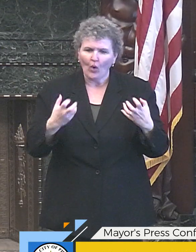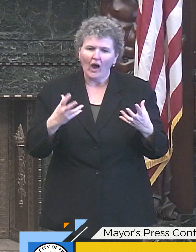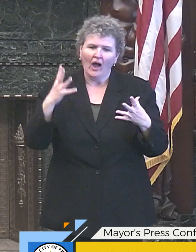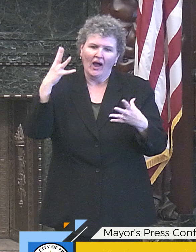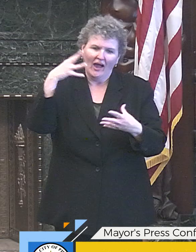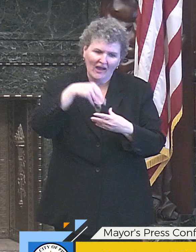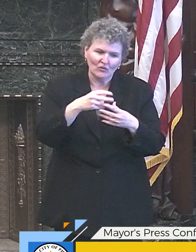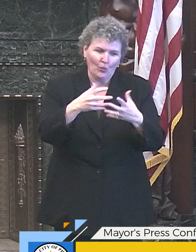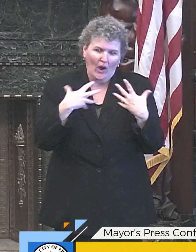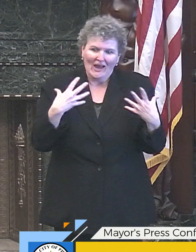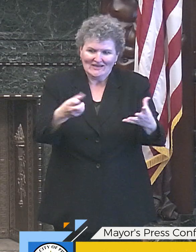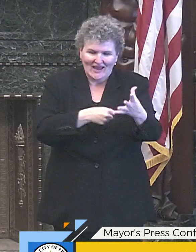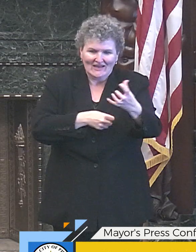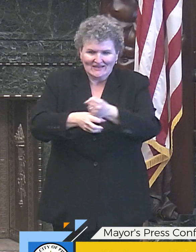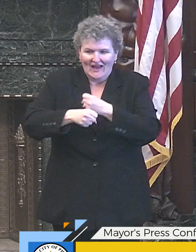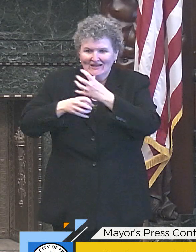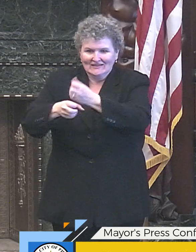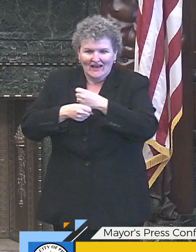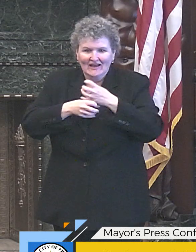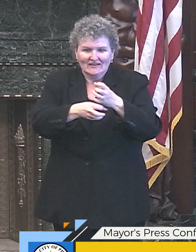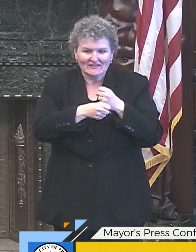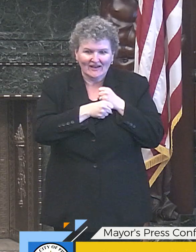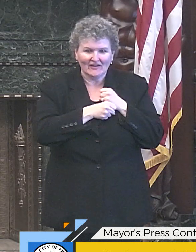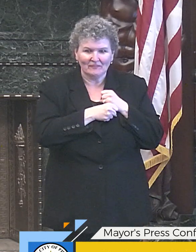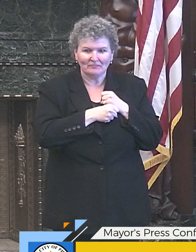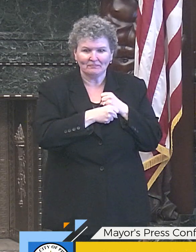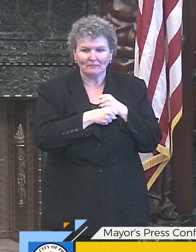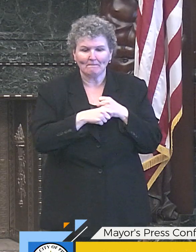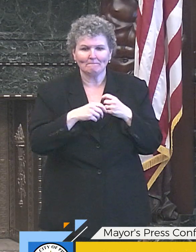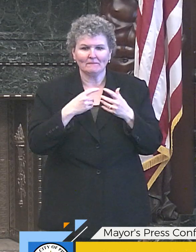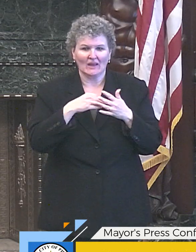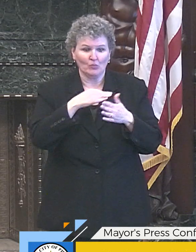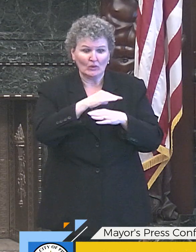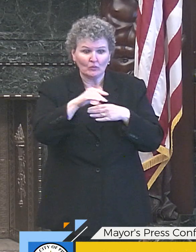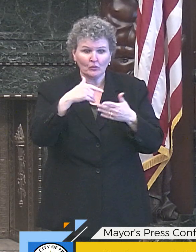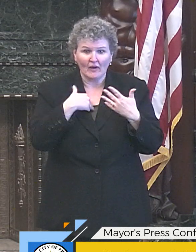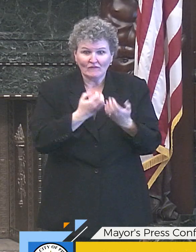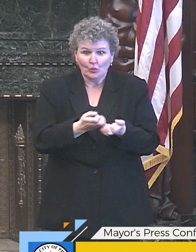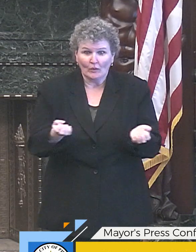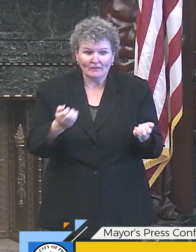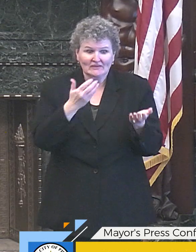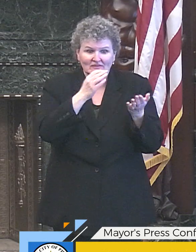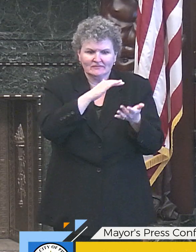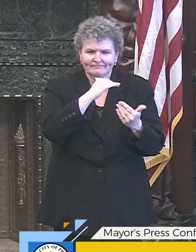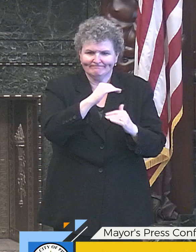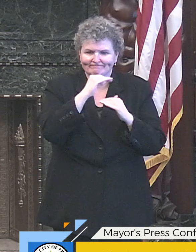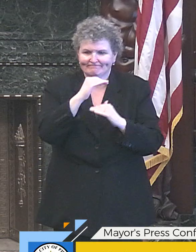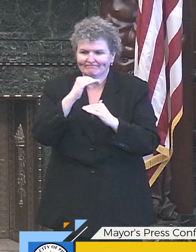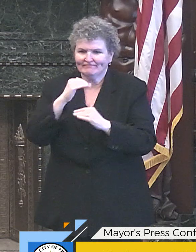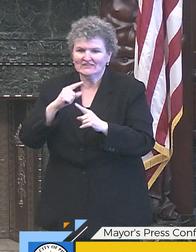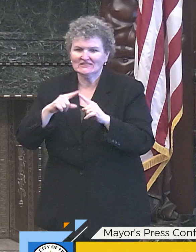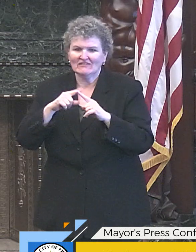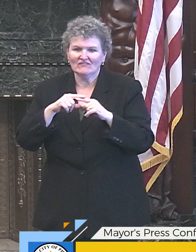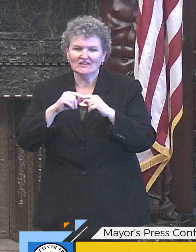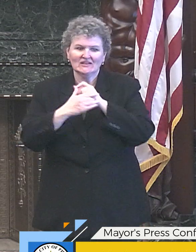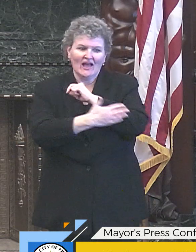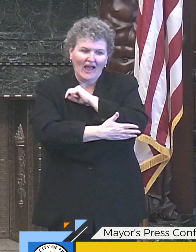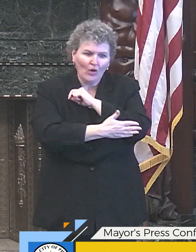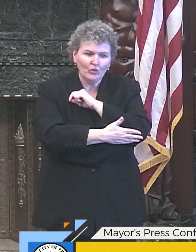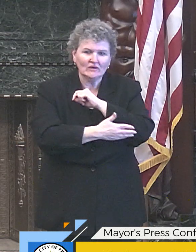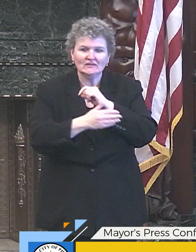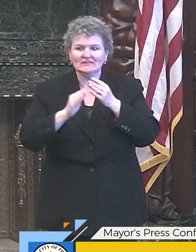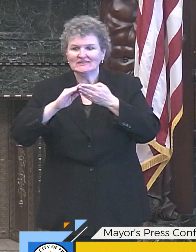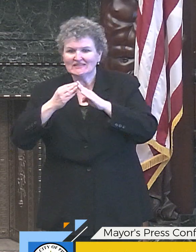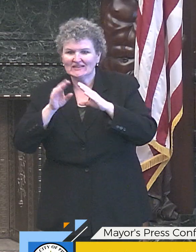inventory stateside is limited if it exists at all. Every city, county, and state in this country is looking for